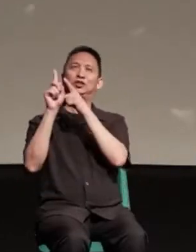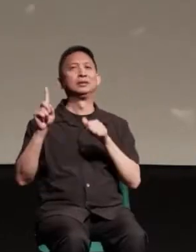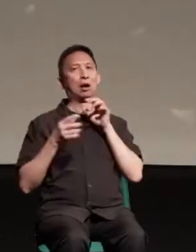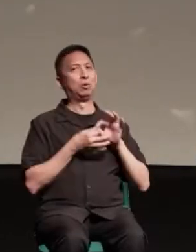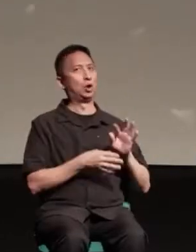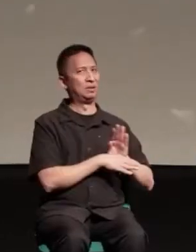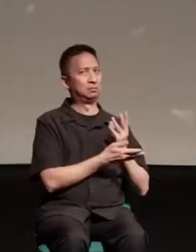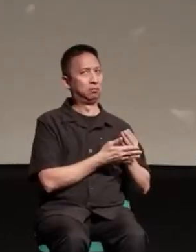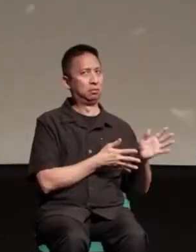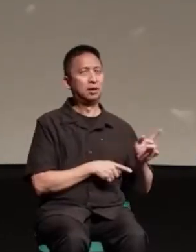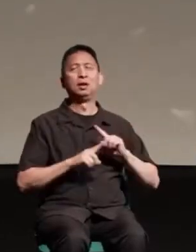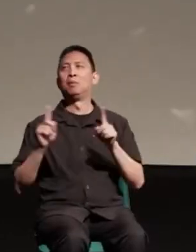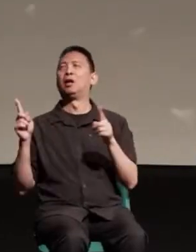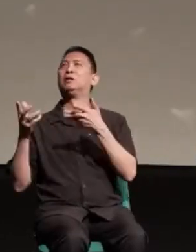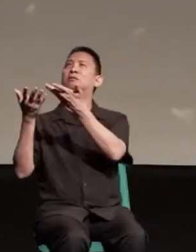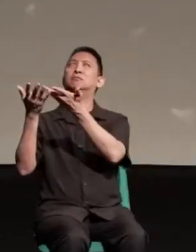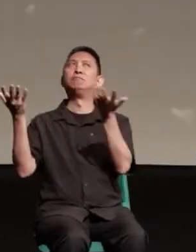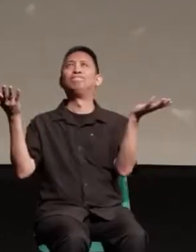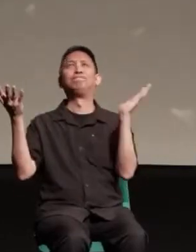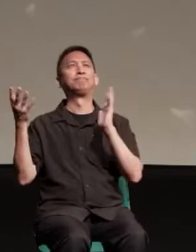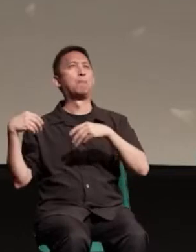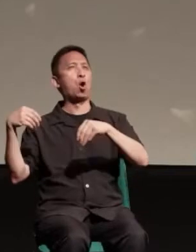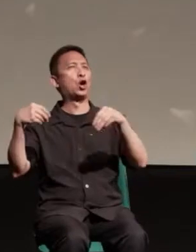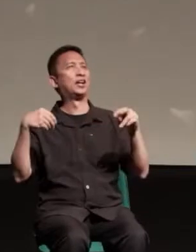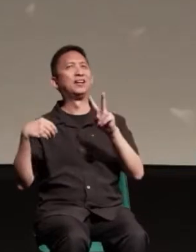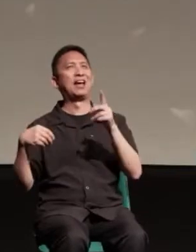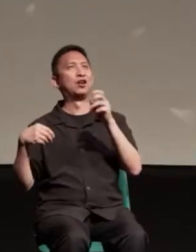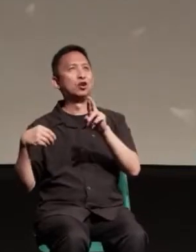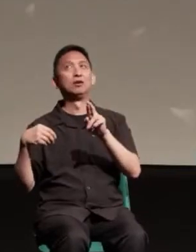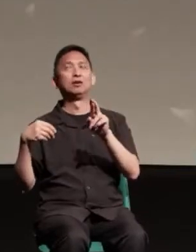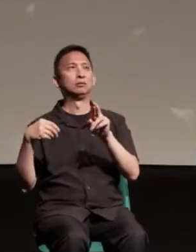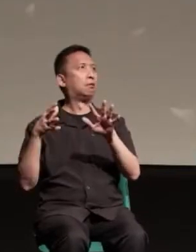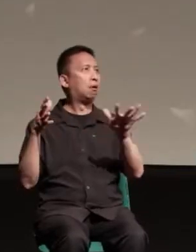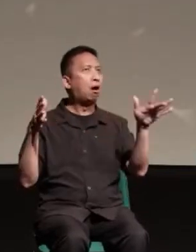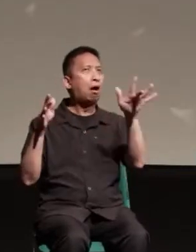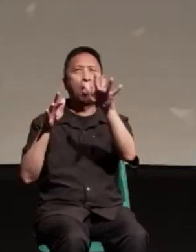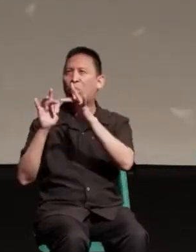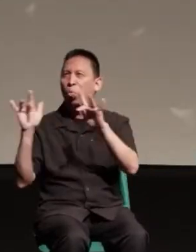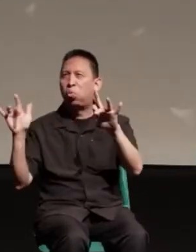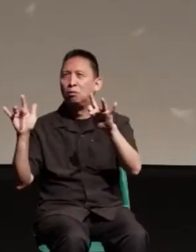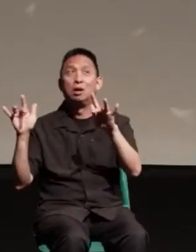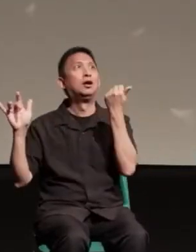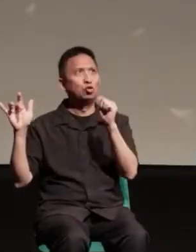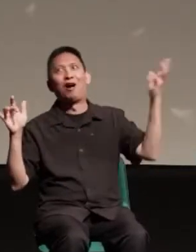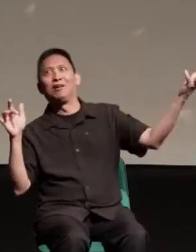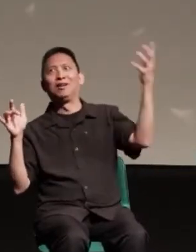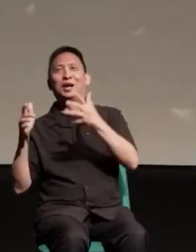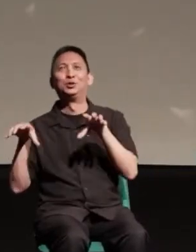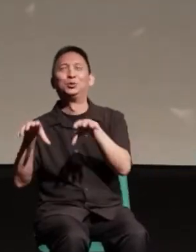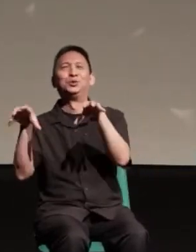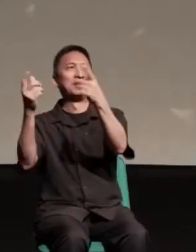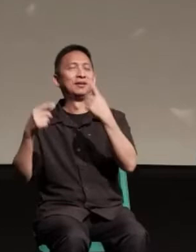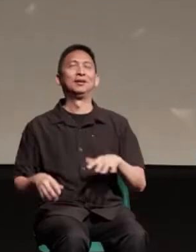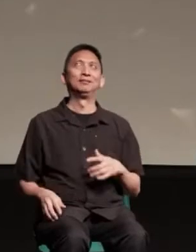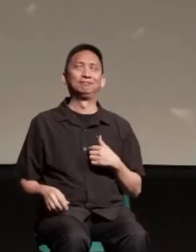fill market failures, to do things that are not being done in the commercial space. And, I'm a little biased since I work in standards, but I think